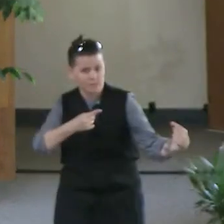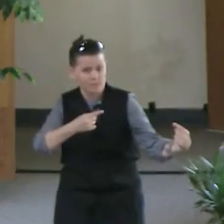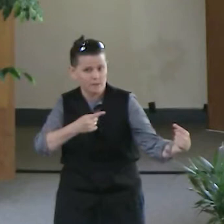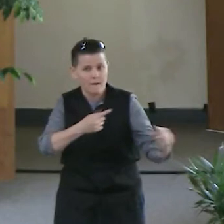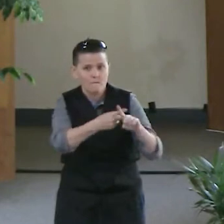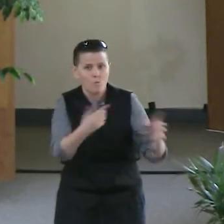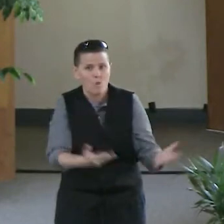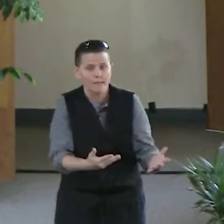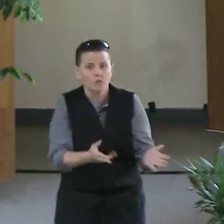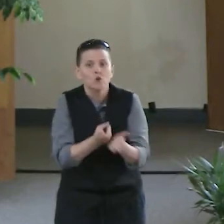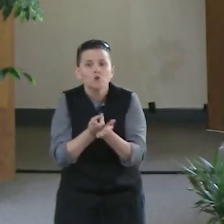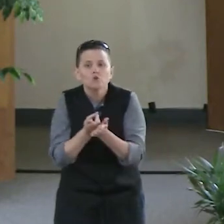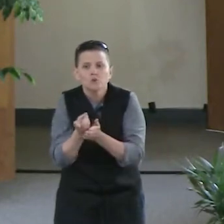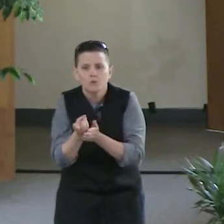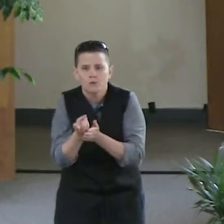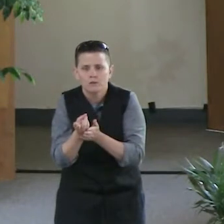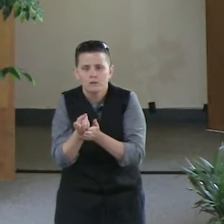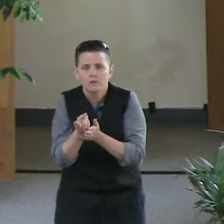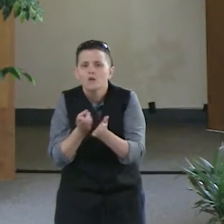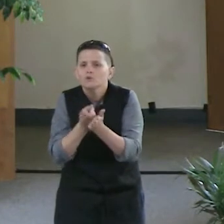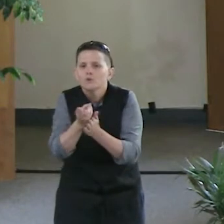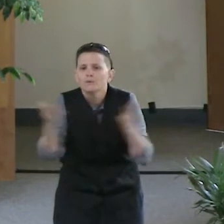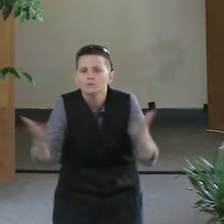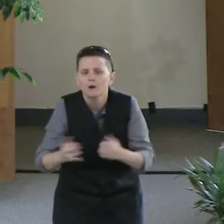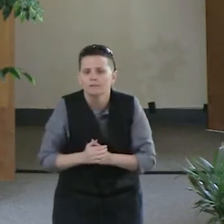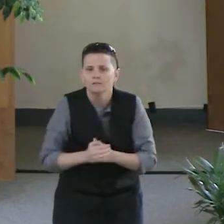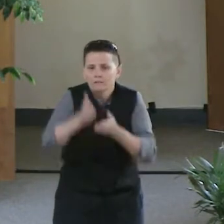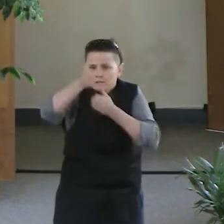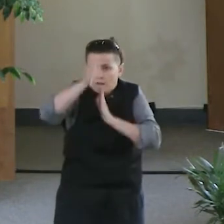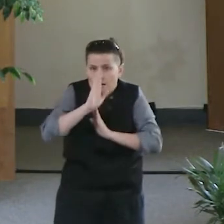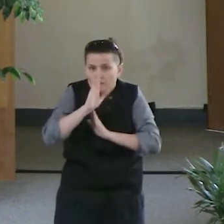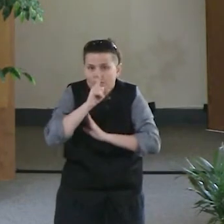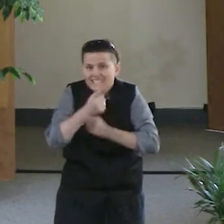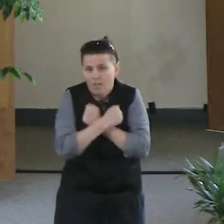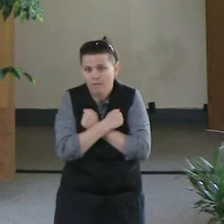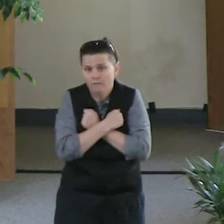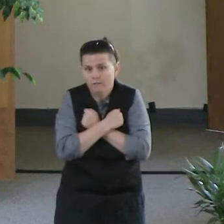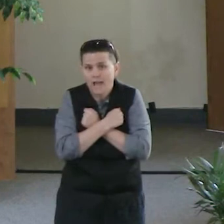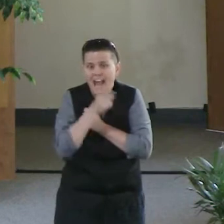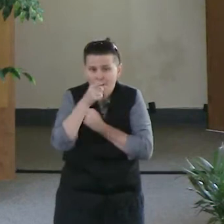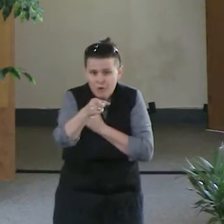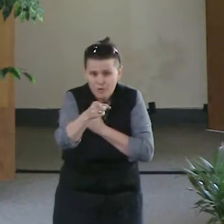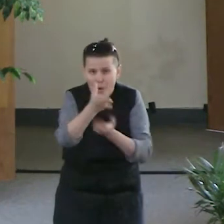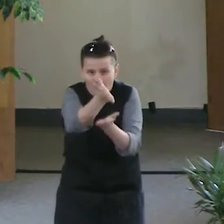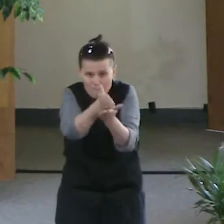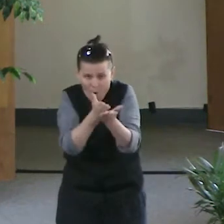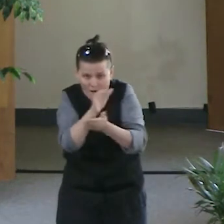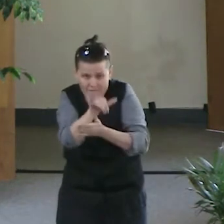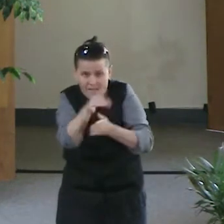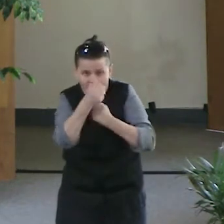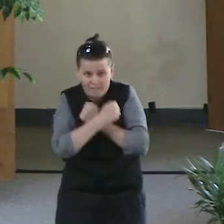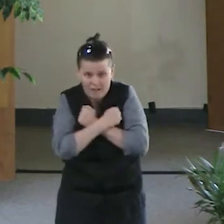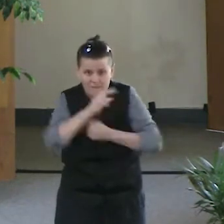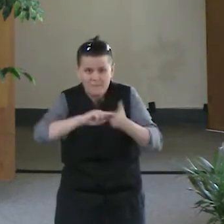God is love and wants you to remember that you are part of it, and therefore you are love.